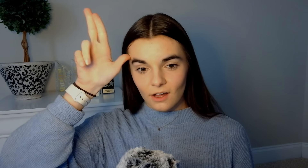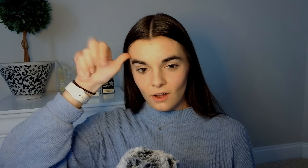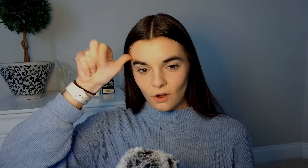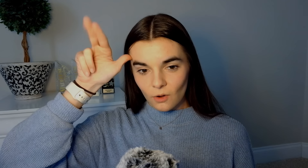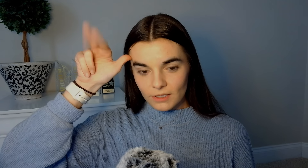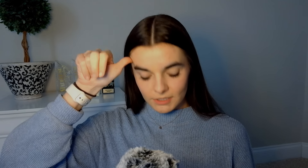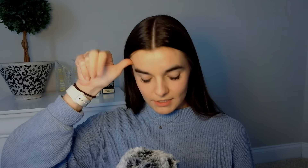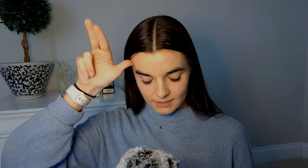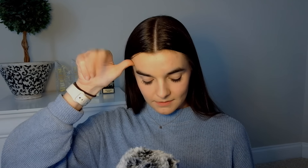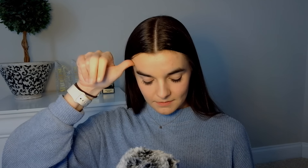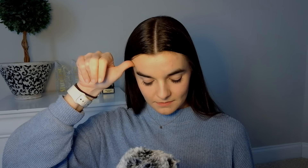horse,